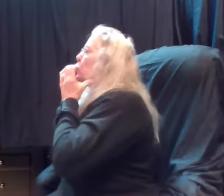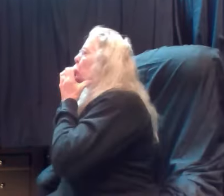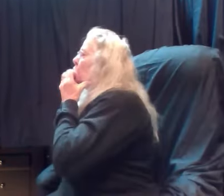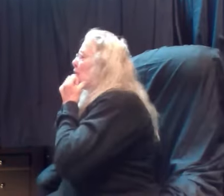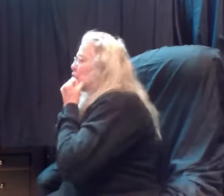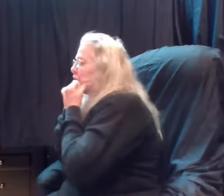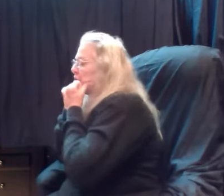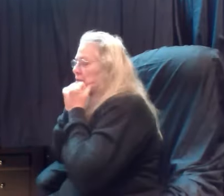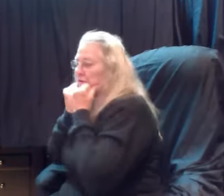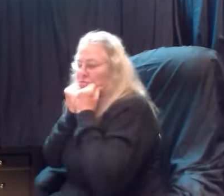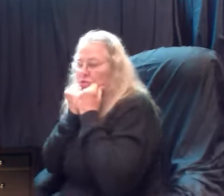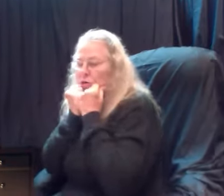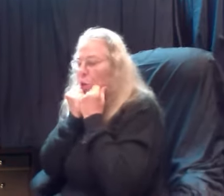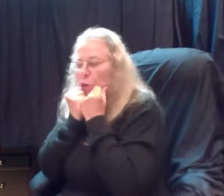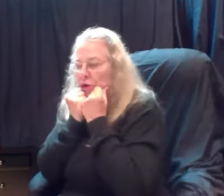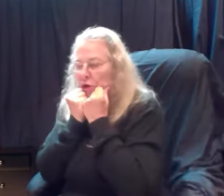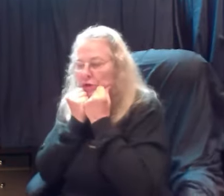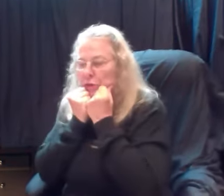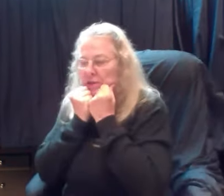Precious. You're holding onto it tight.